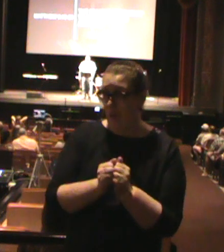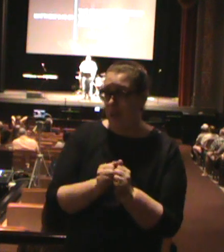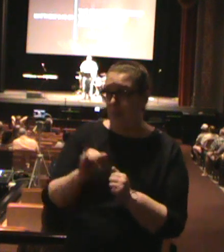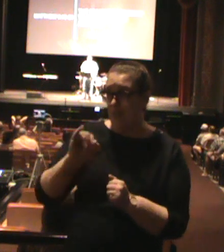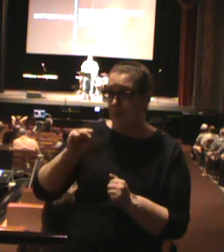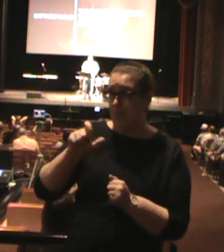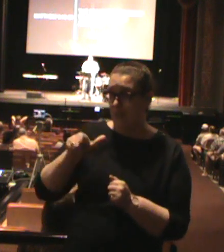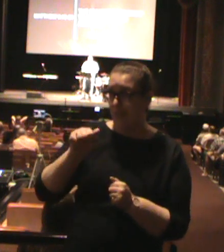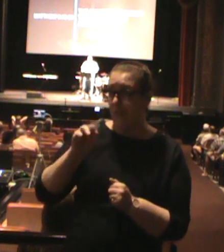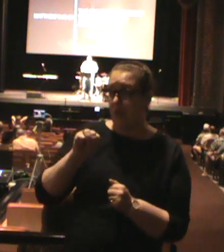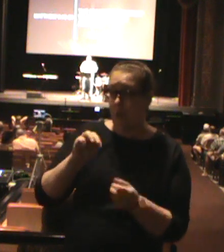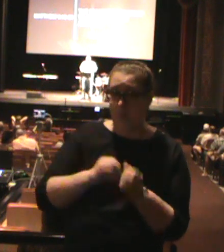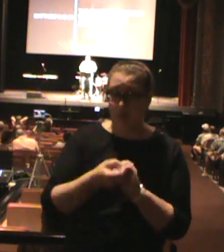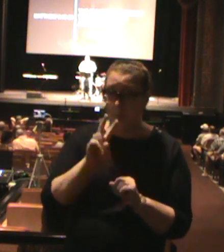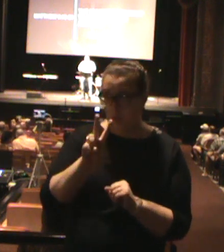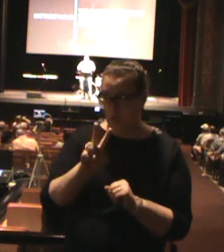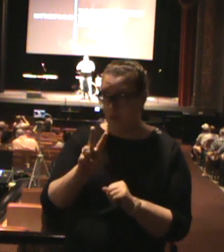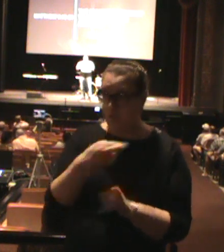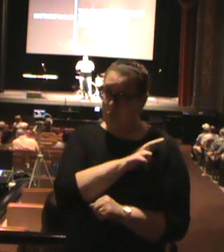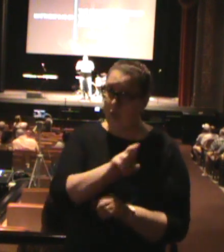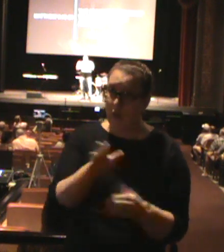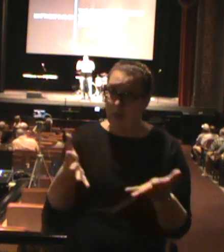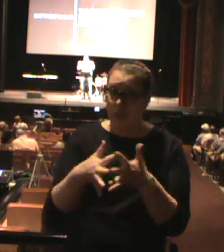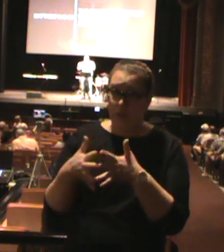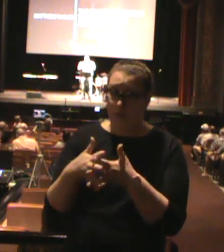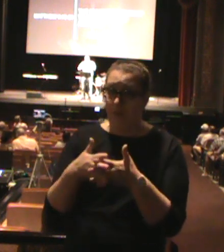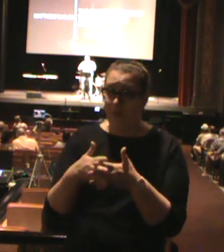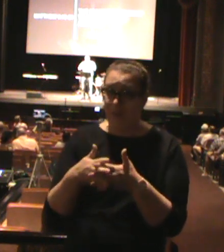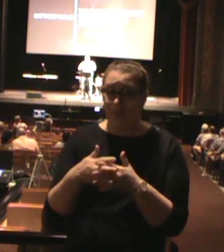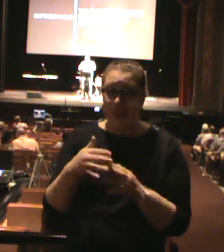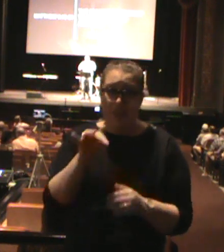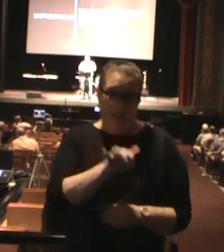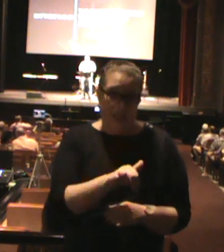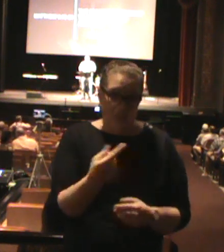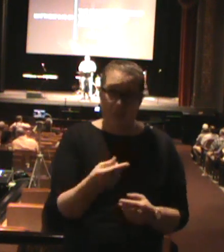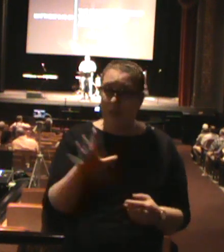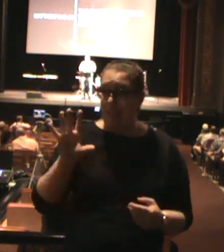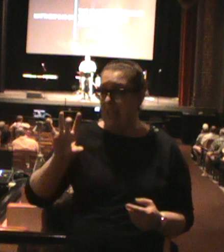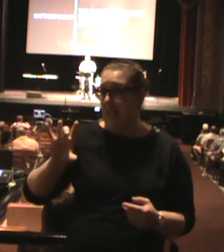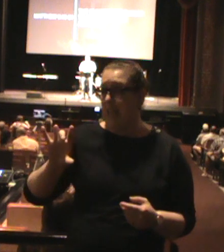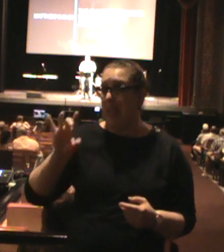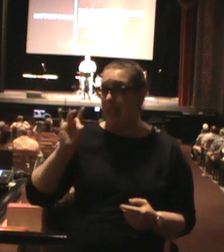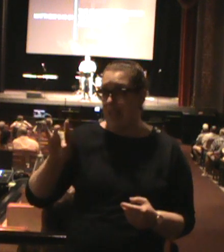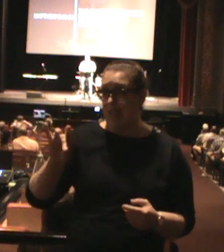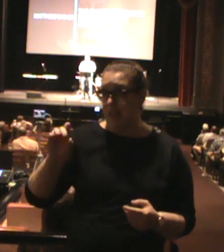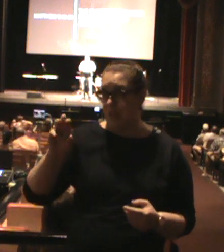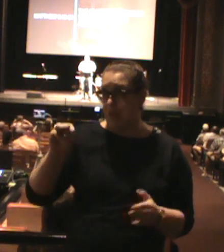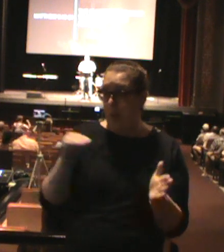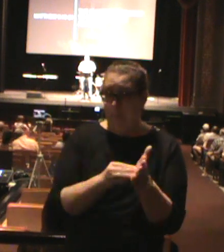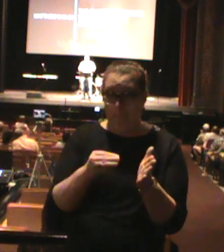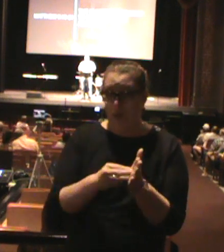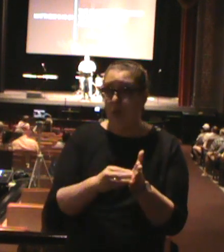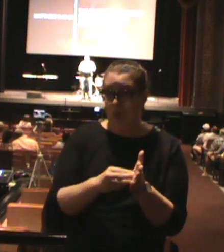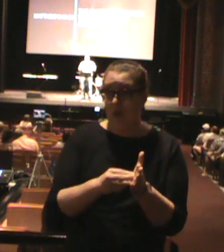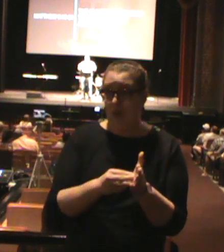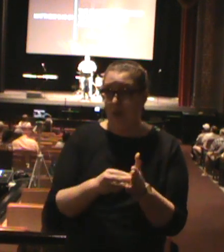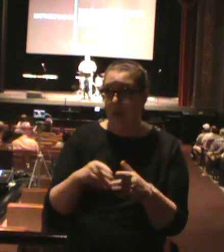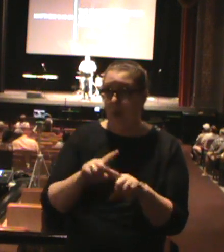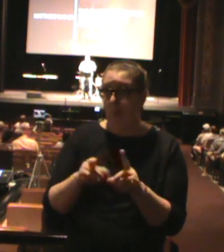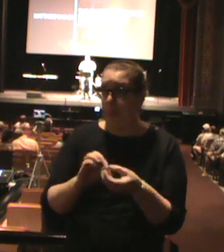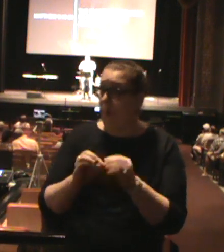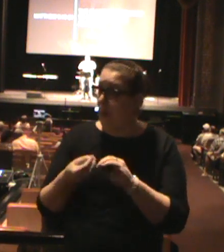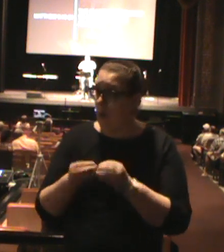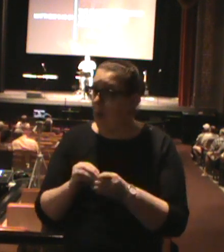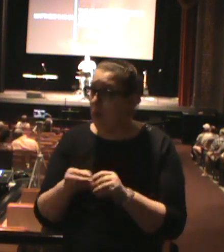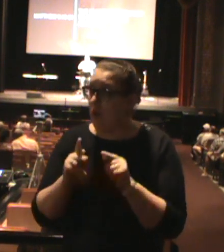America, in short order, it is still only projected to be about 8 million in the U.S. with Islam. The number of nuns, the number of people